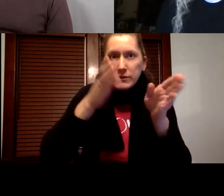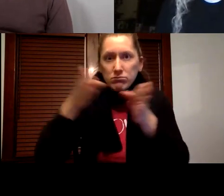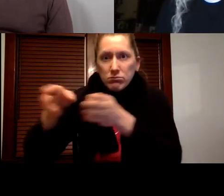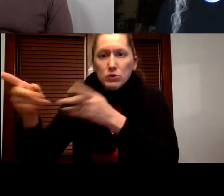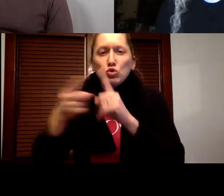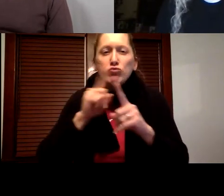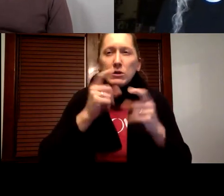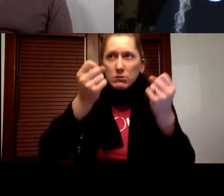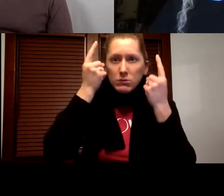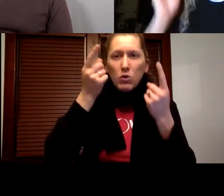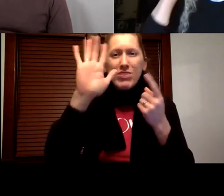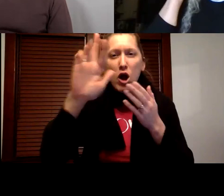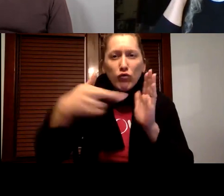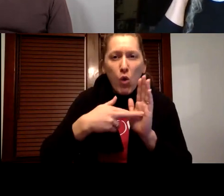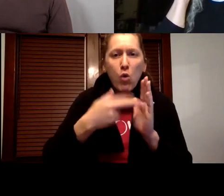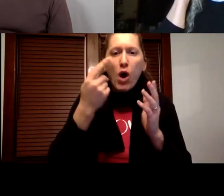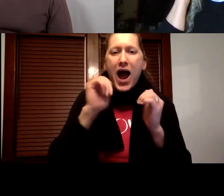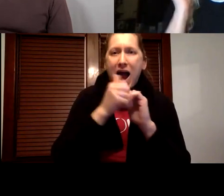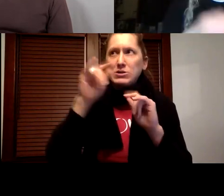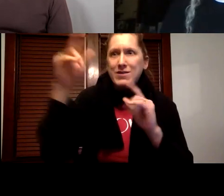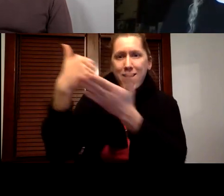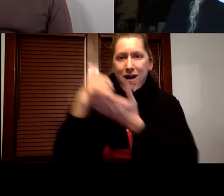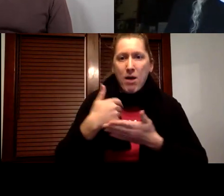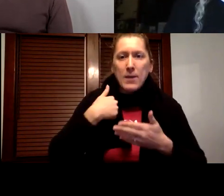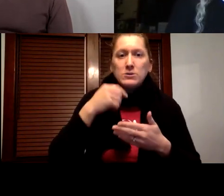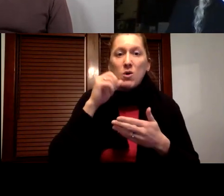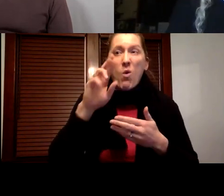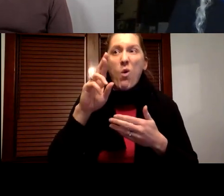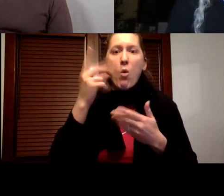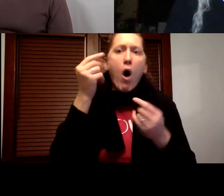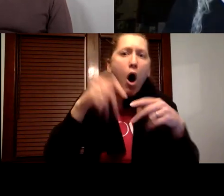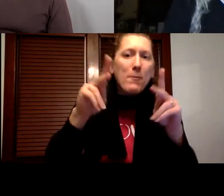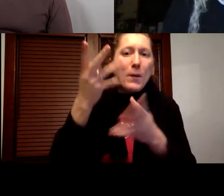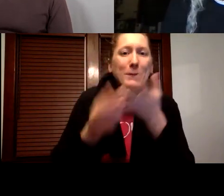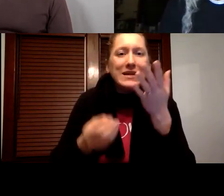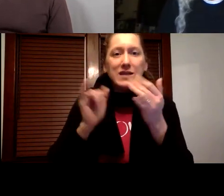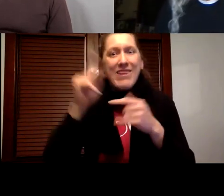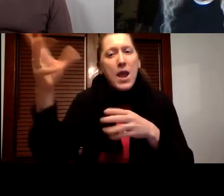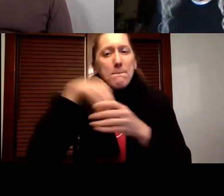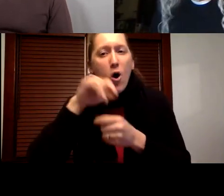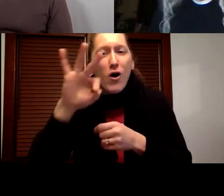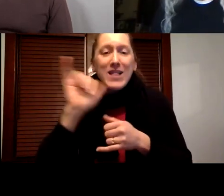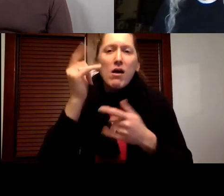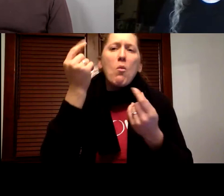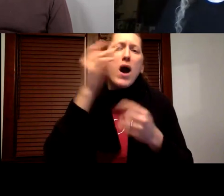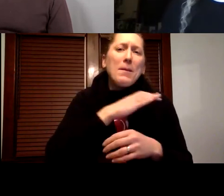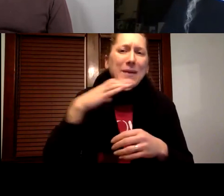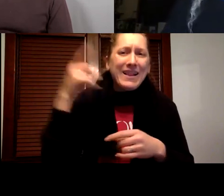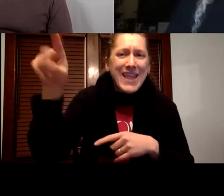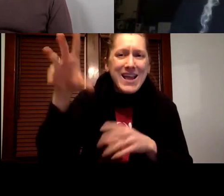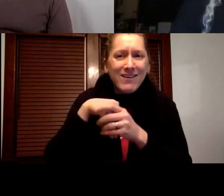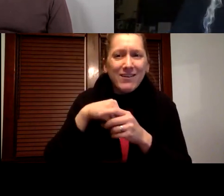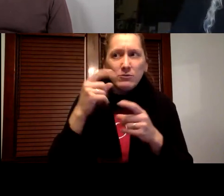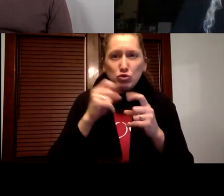forum beforehand so that we could understand, they could know what our roles are, they could help us do things, we could figure out